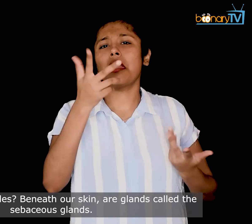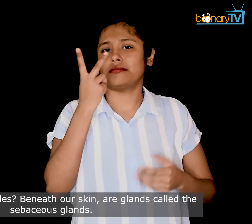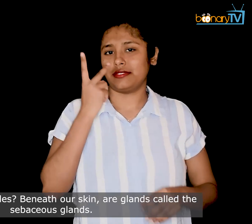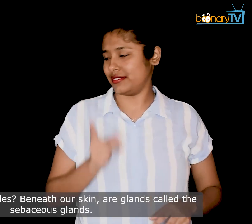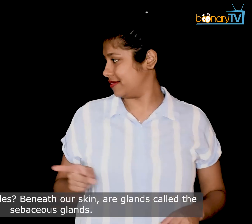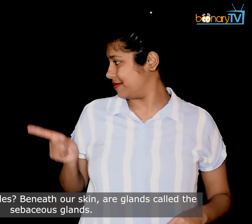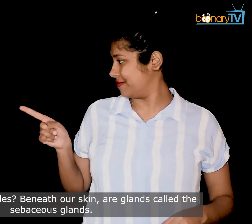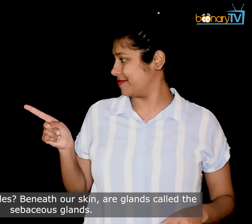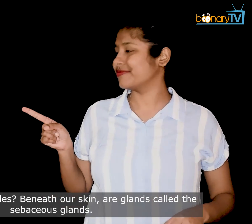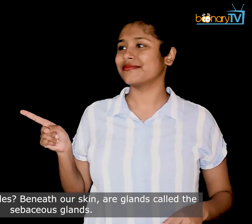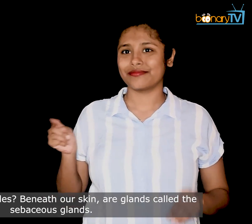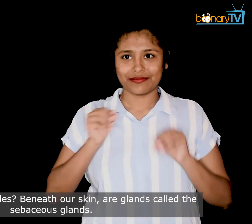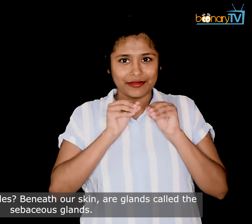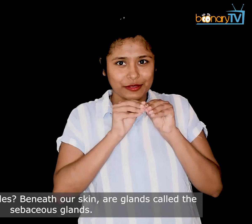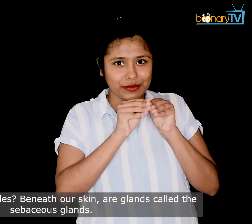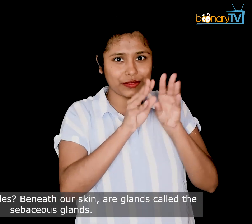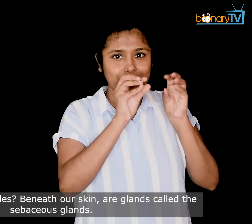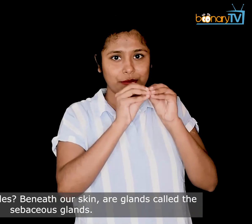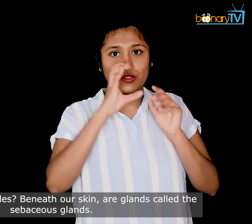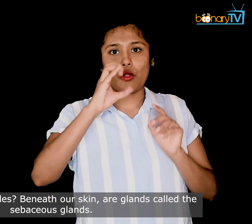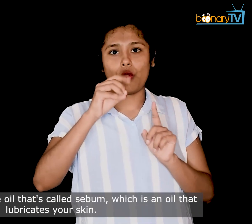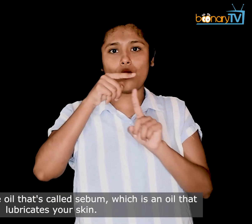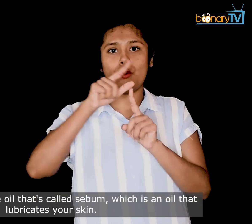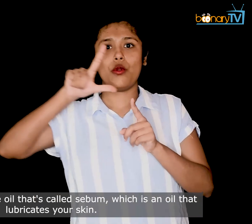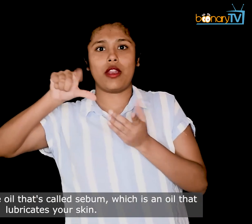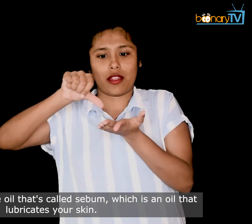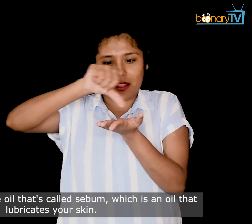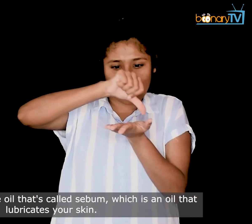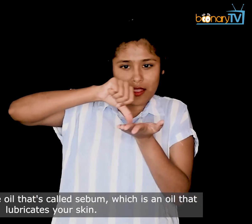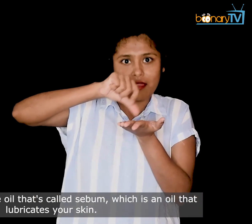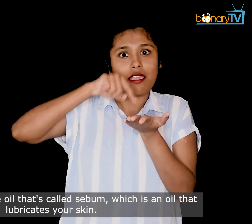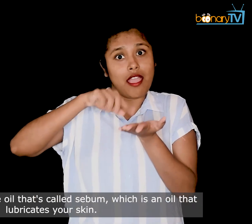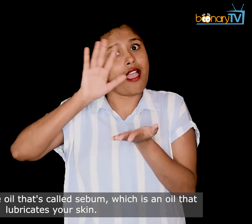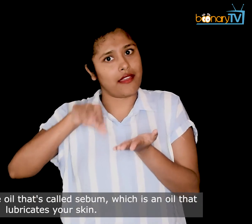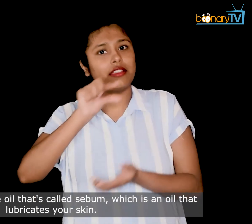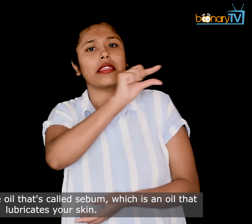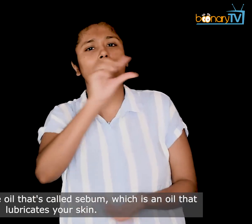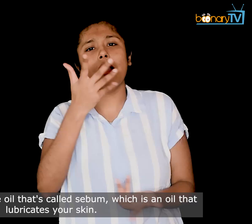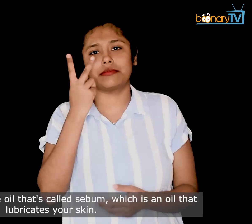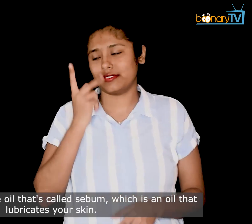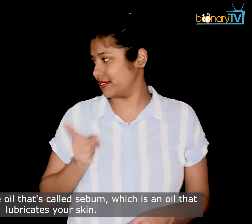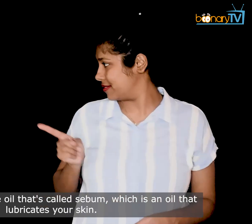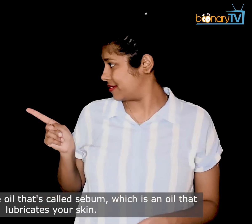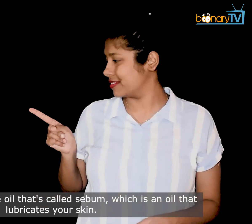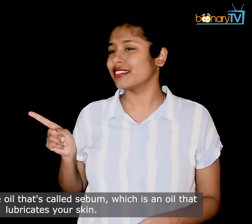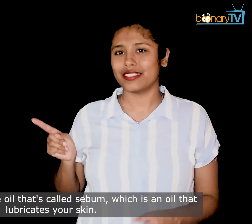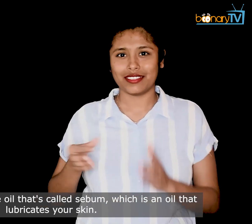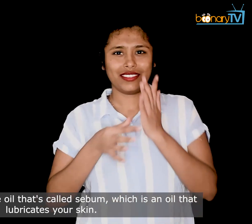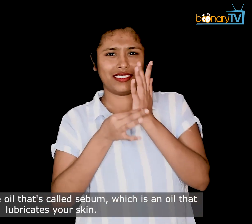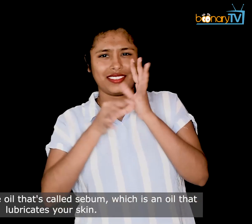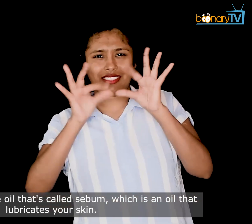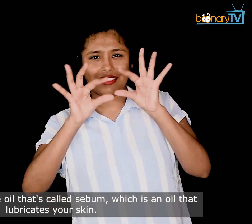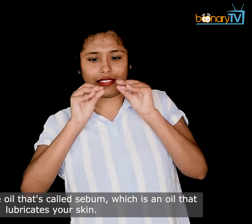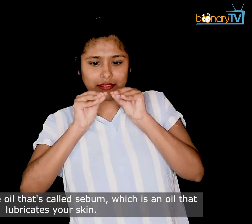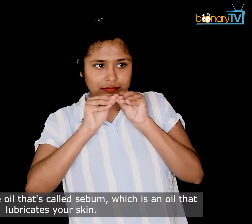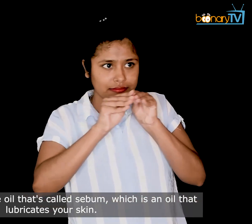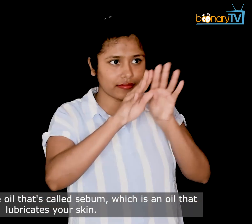the sebaceous glands. These glands secrete oil that's called sebum, which is an oil